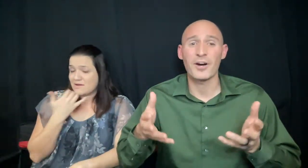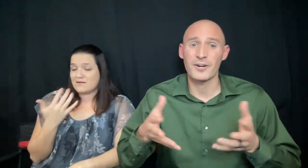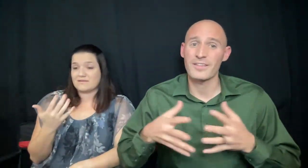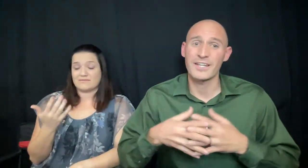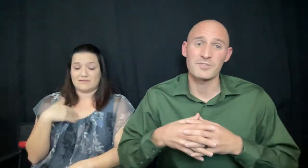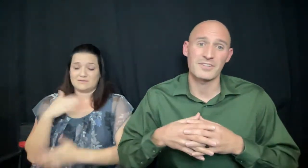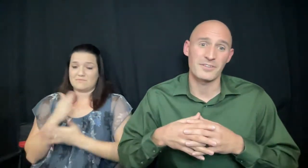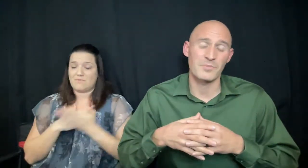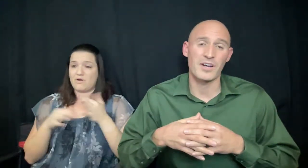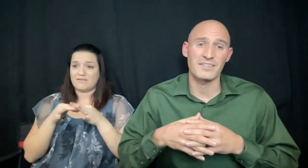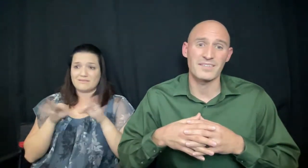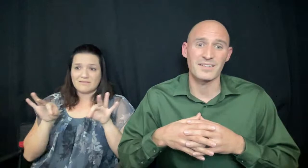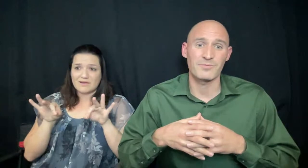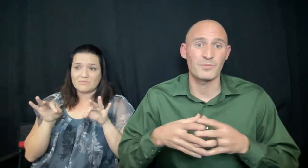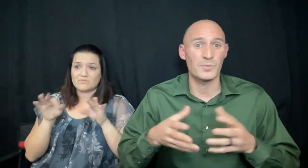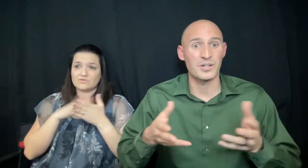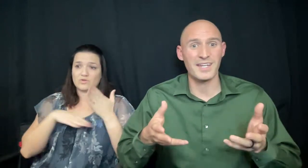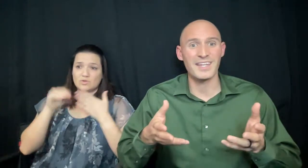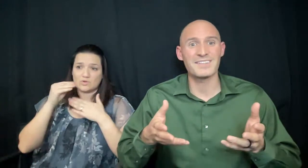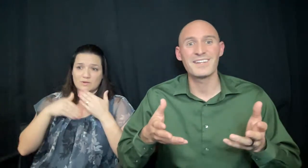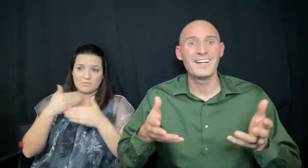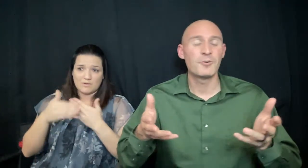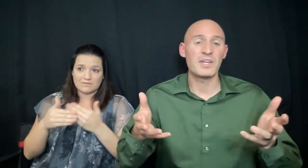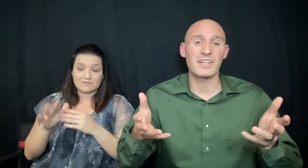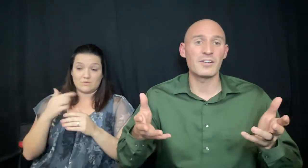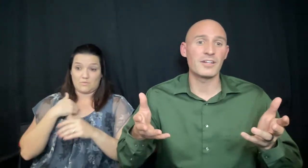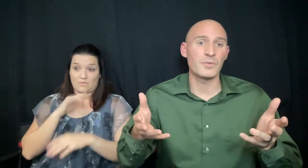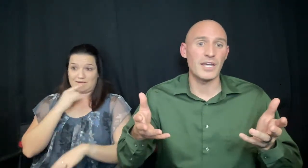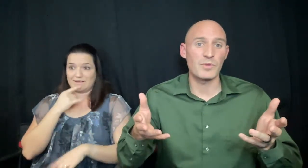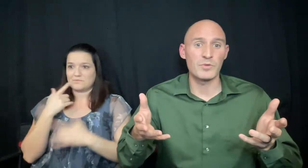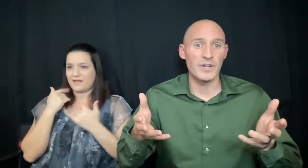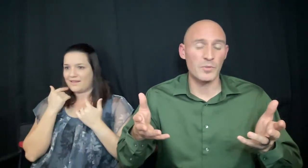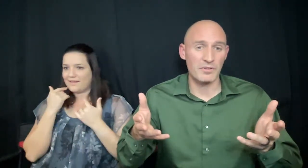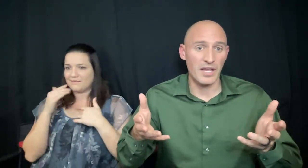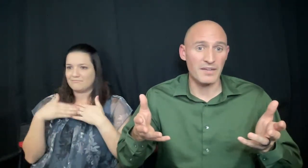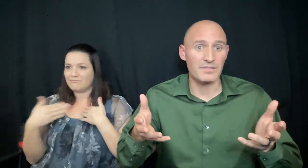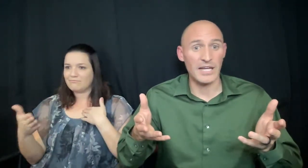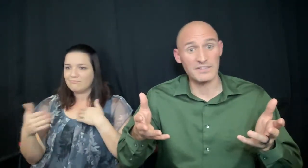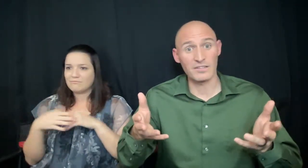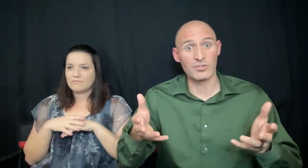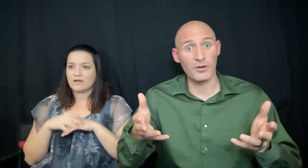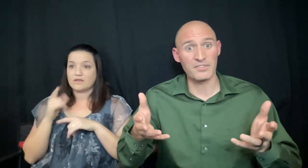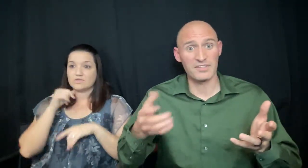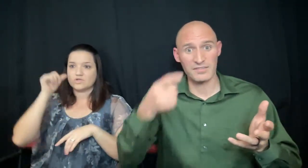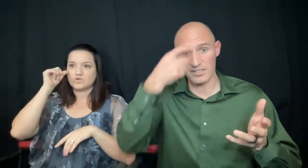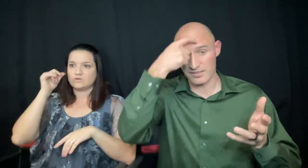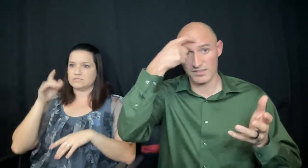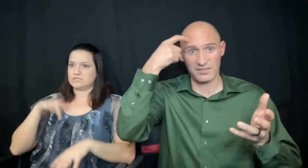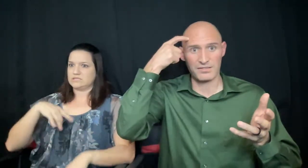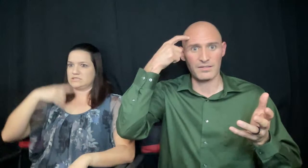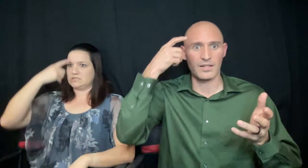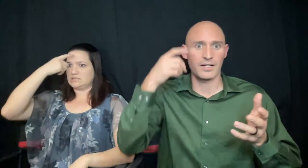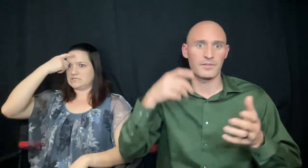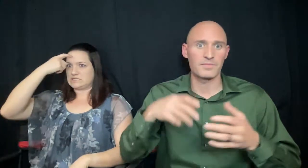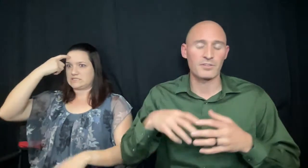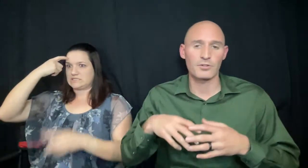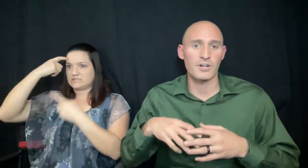part of the language learning process. And when we're kids, we giggle and we move on with our lives. As an adult, it's this soul